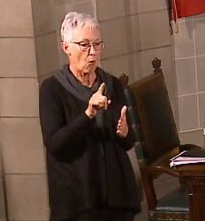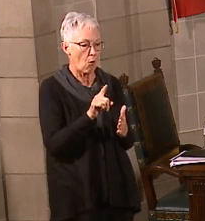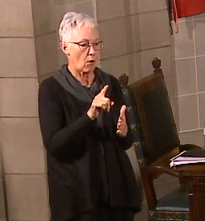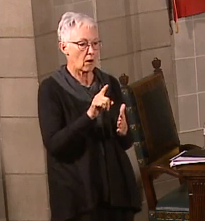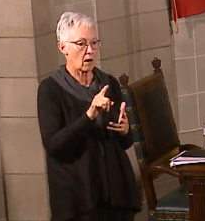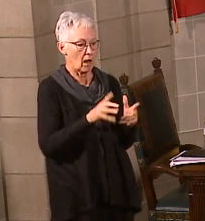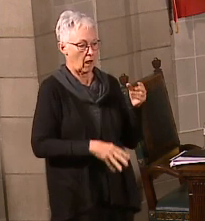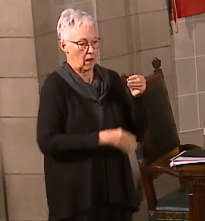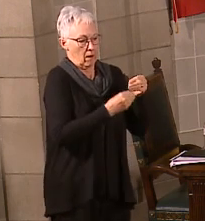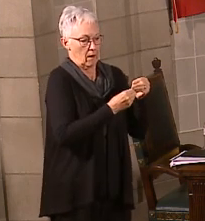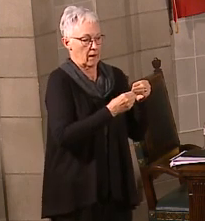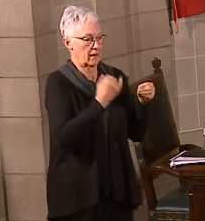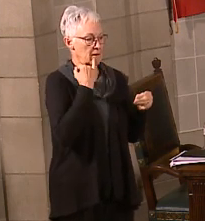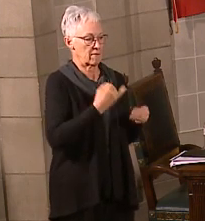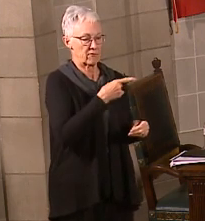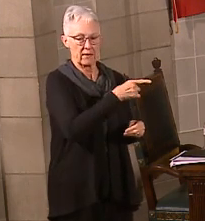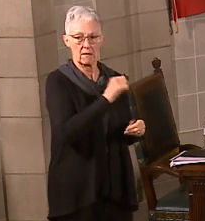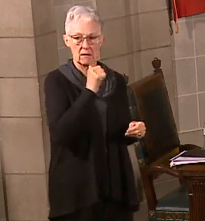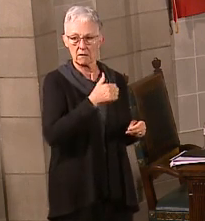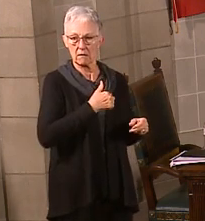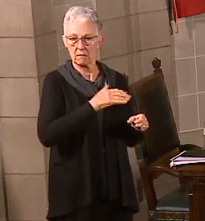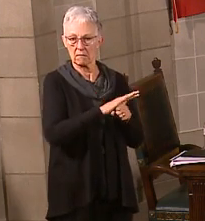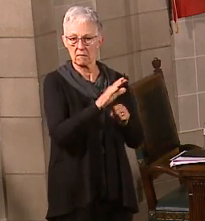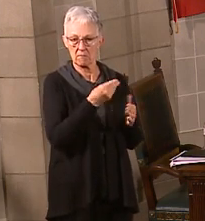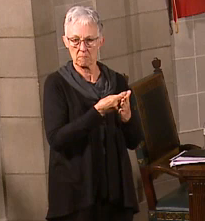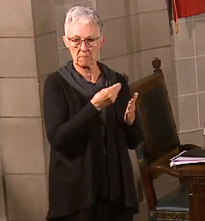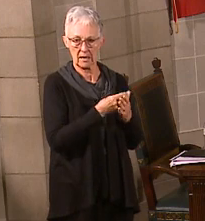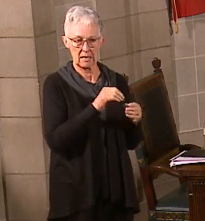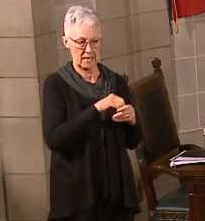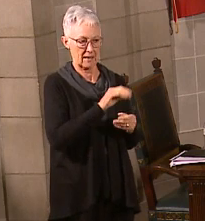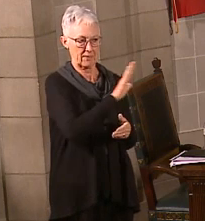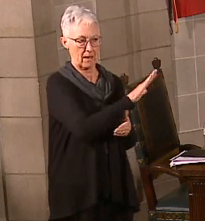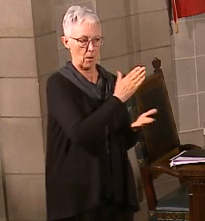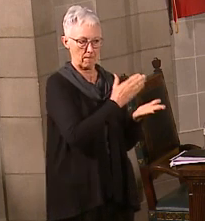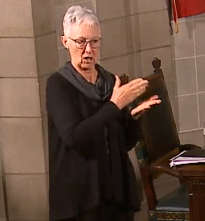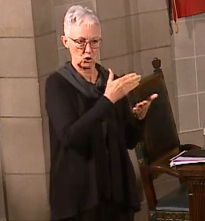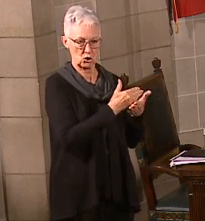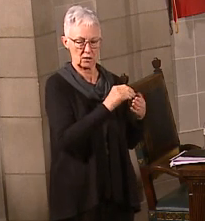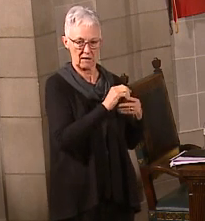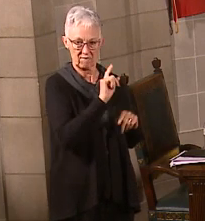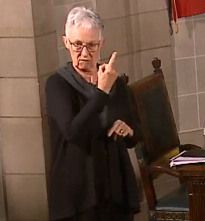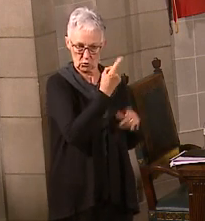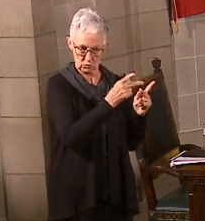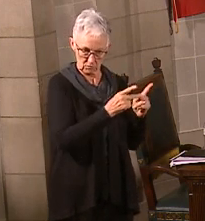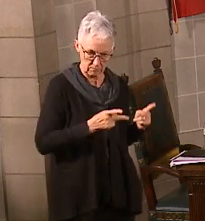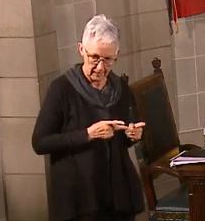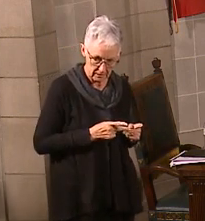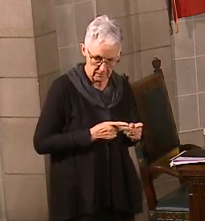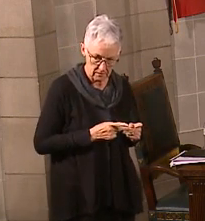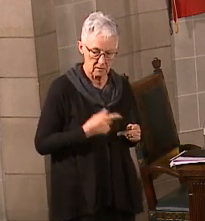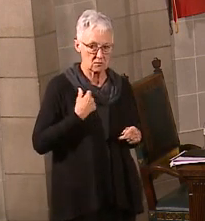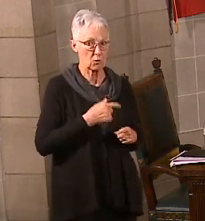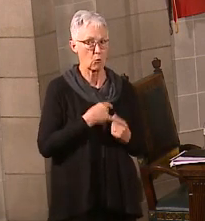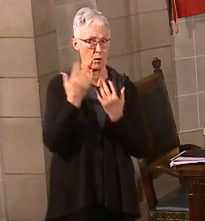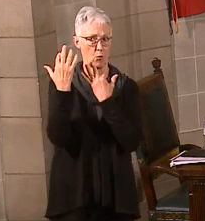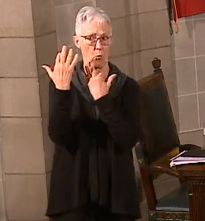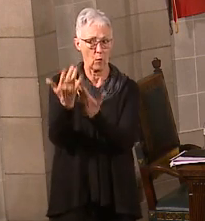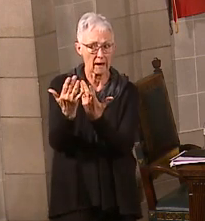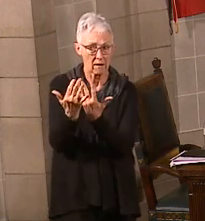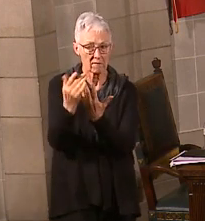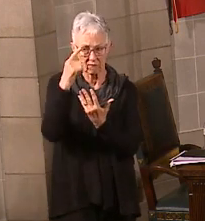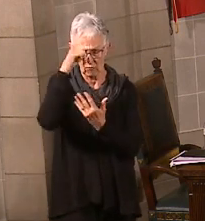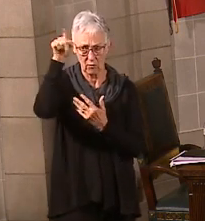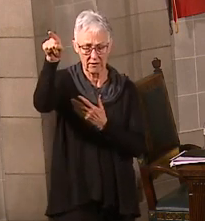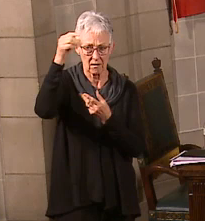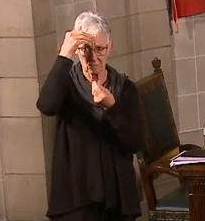fund budget. And we're looking for the guidance from the Treasury Department on how we can spend this, because we don't want to spend that money in a way that then